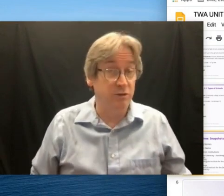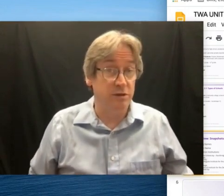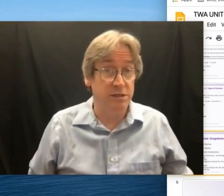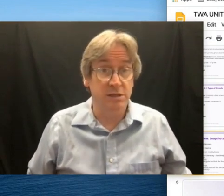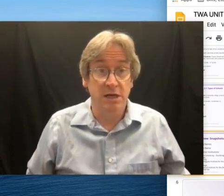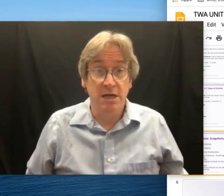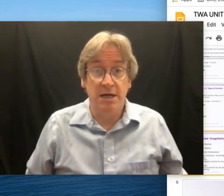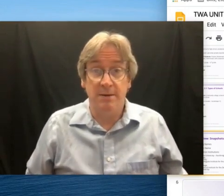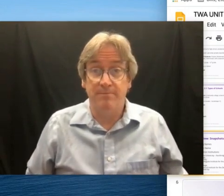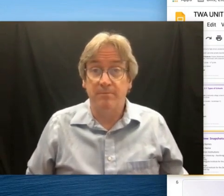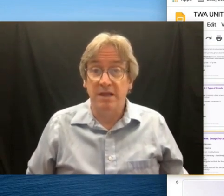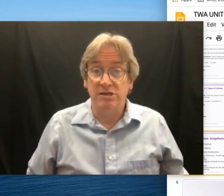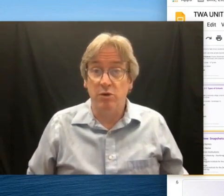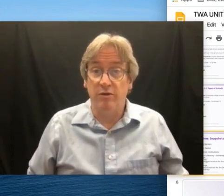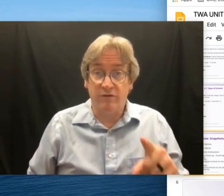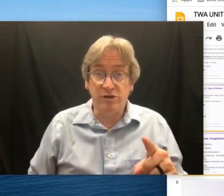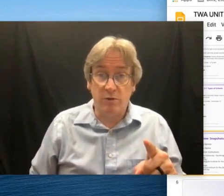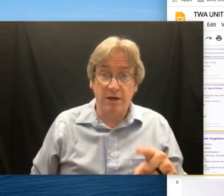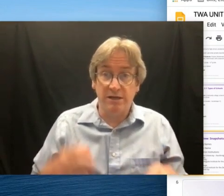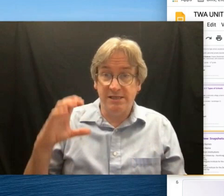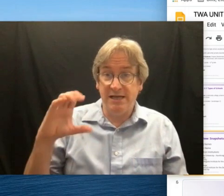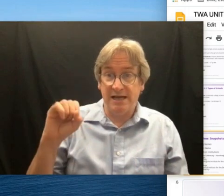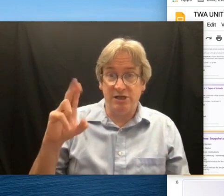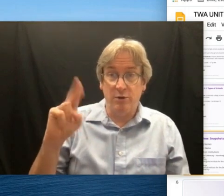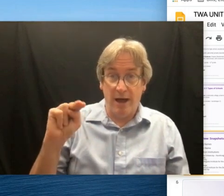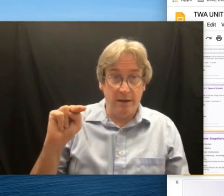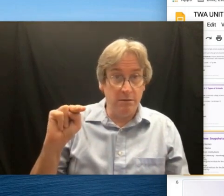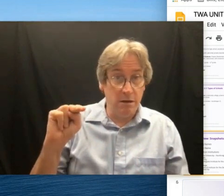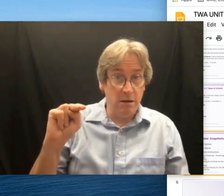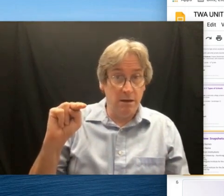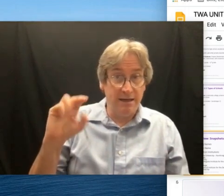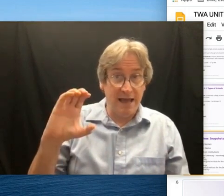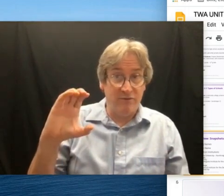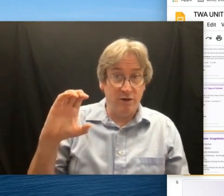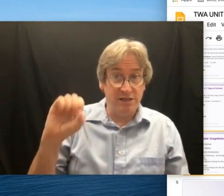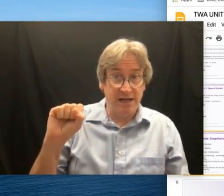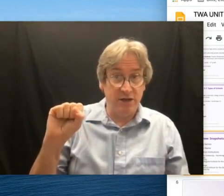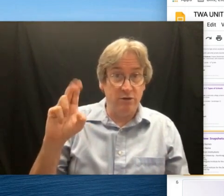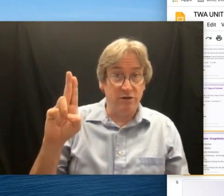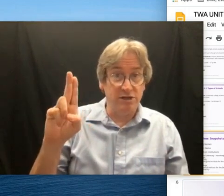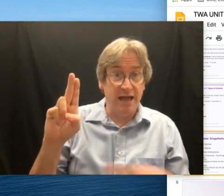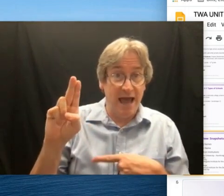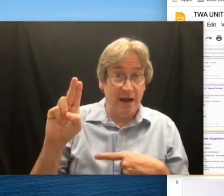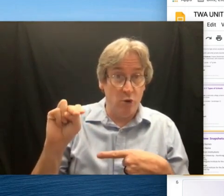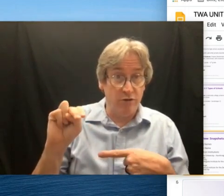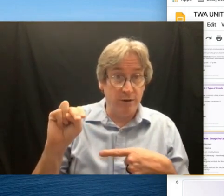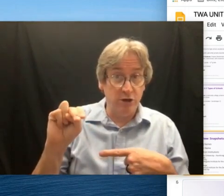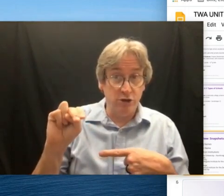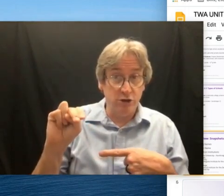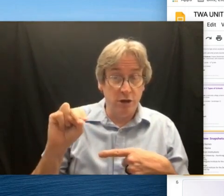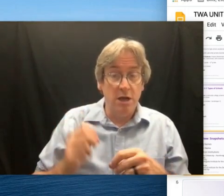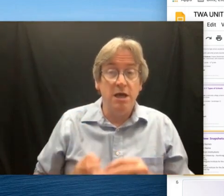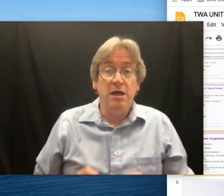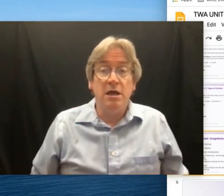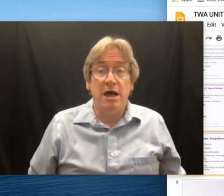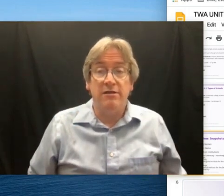for students. So the first one, CSUN, California State University at